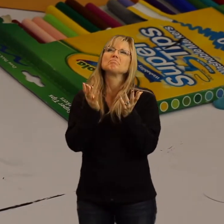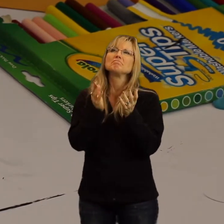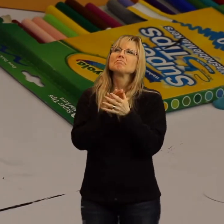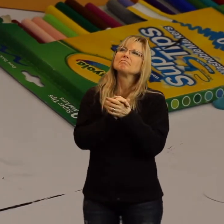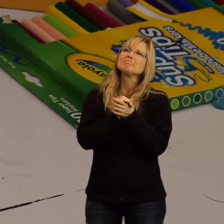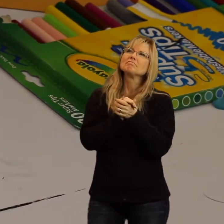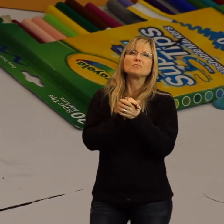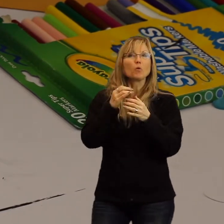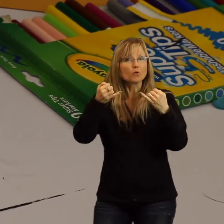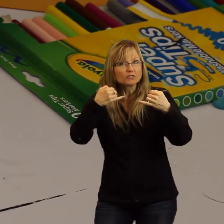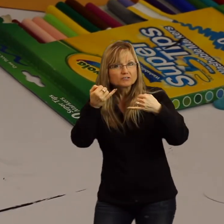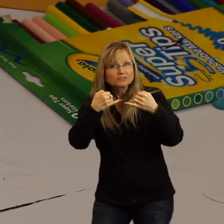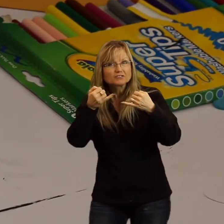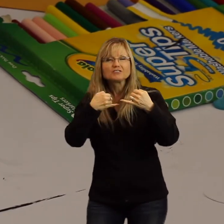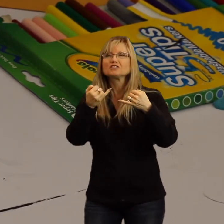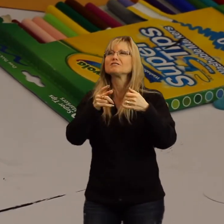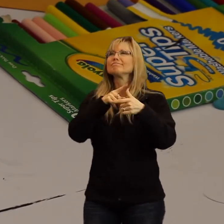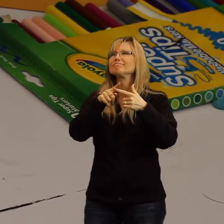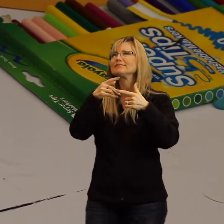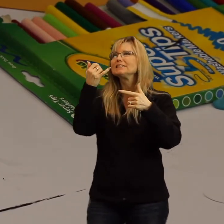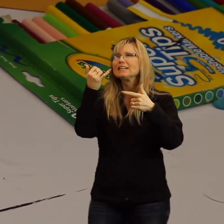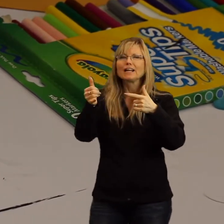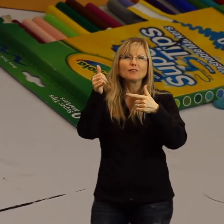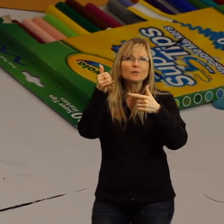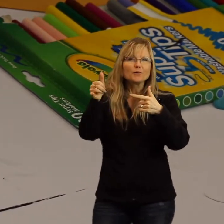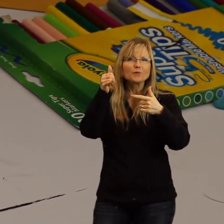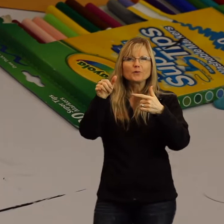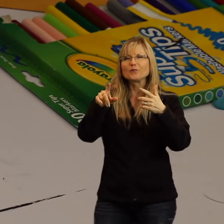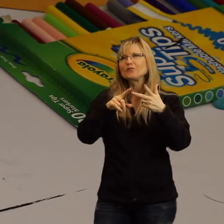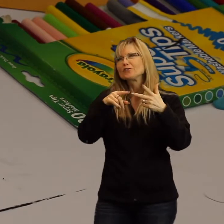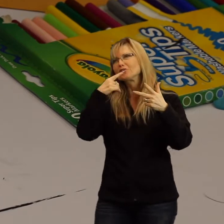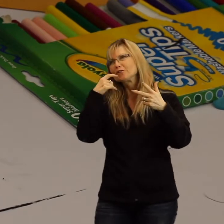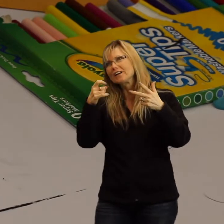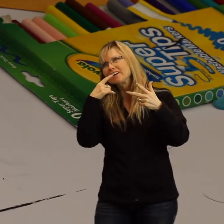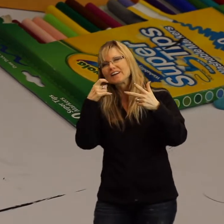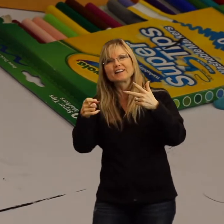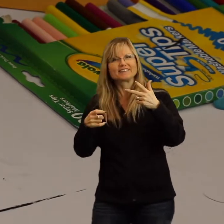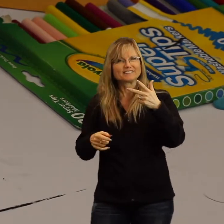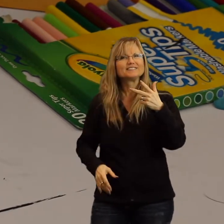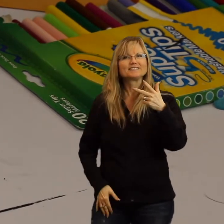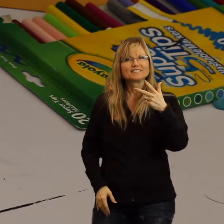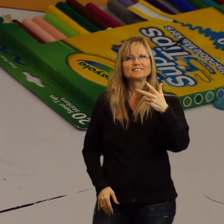sunlight, so oranges, yellows, reds.